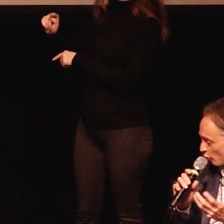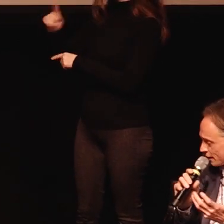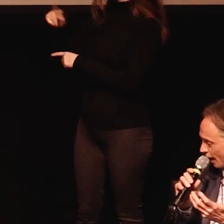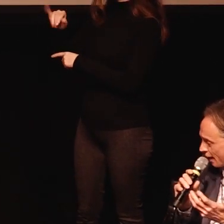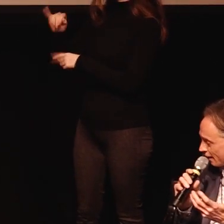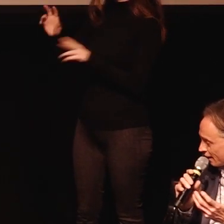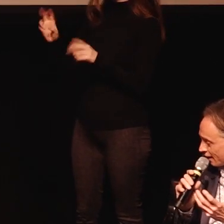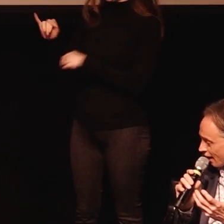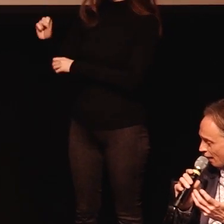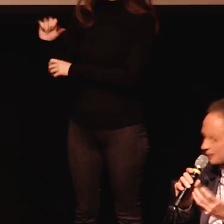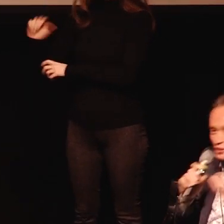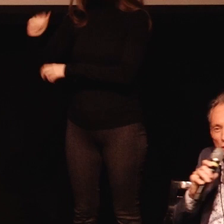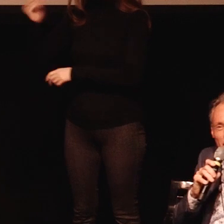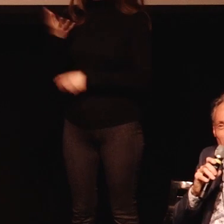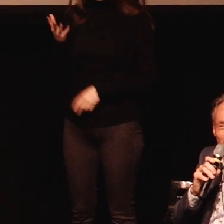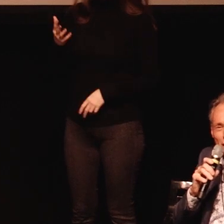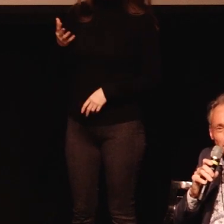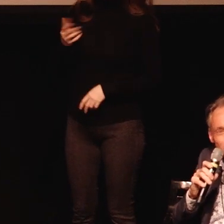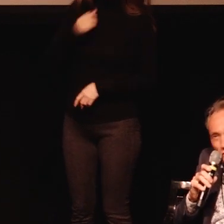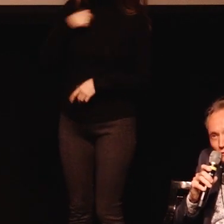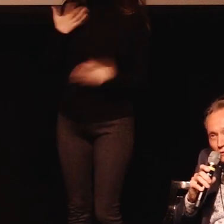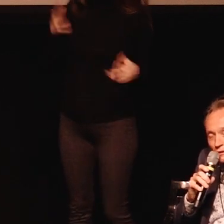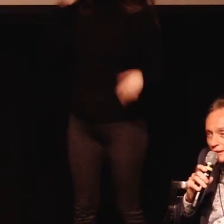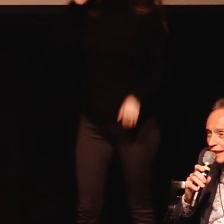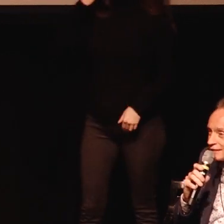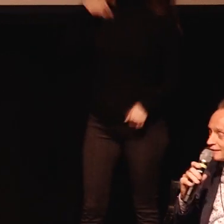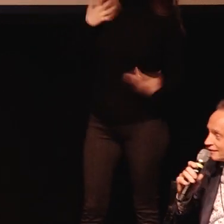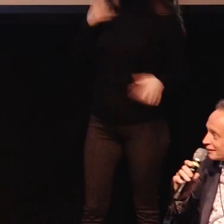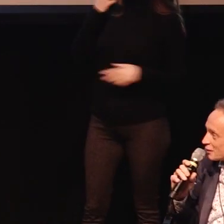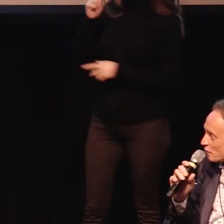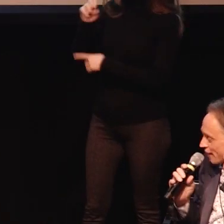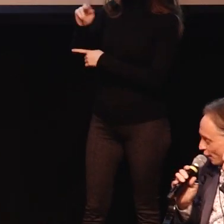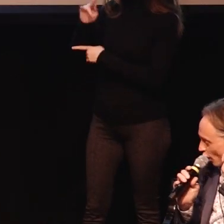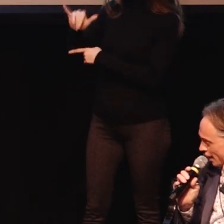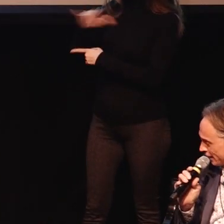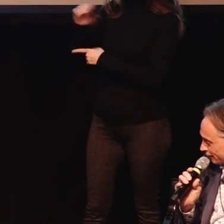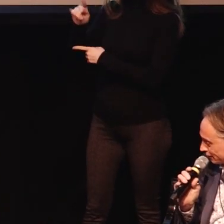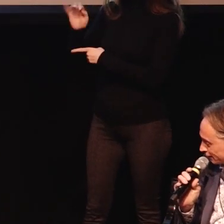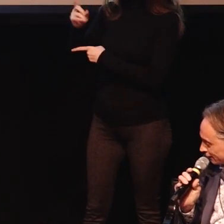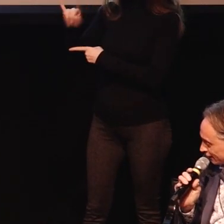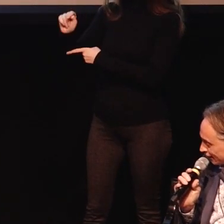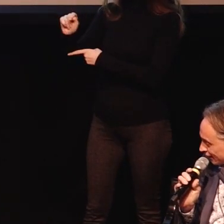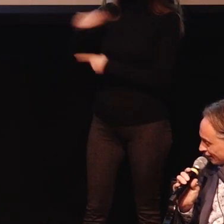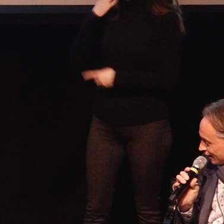road movies. I've seen Smokey and the Bandit. And Midnight Run, and